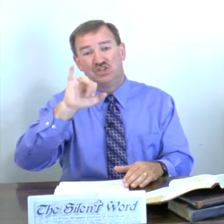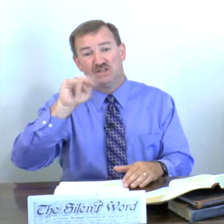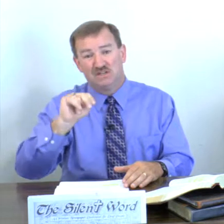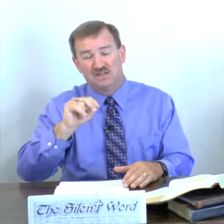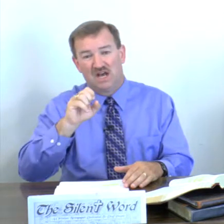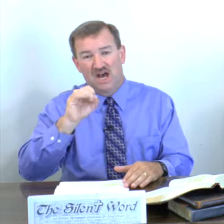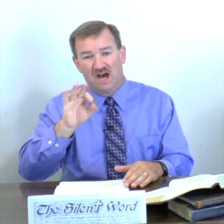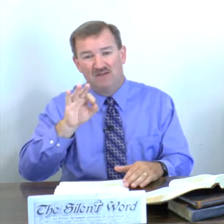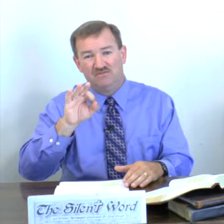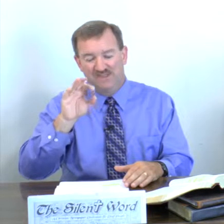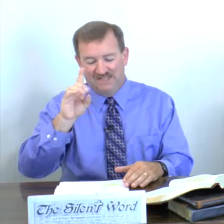abomination of